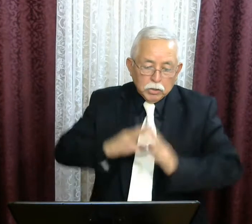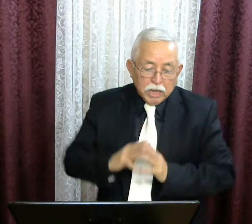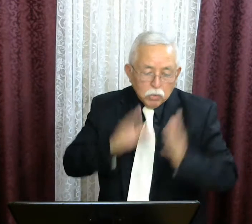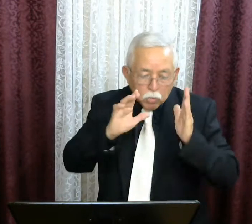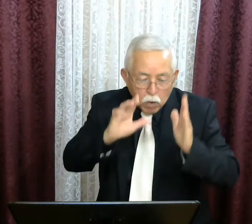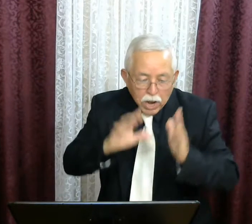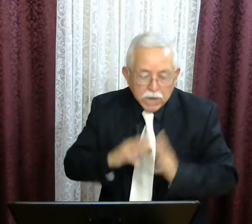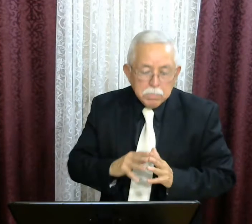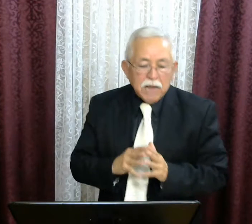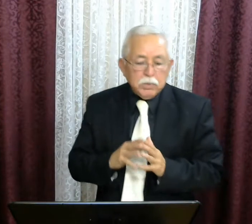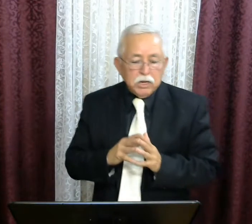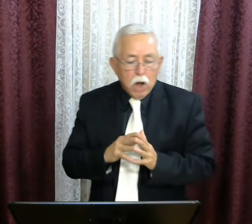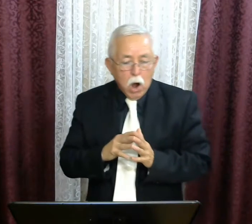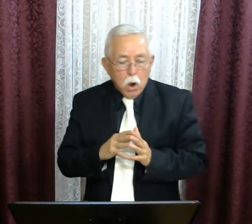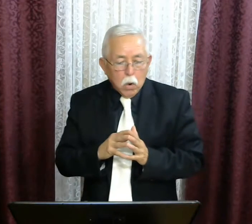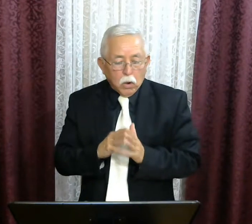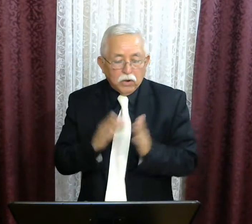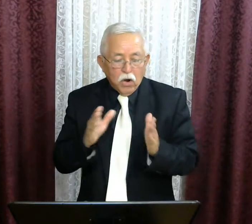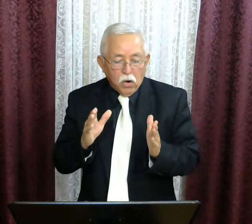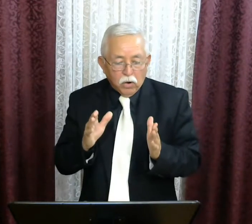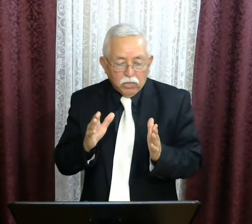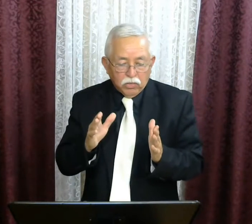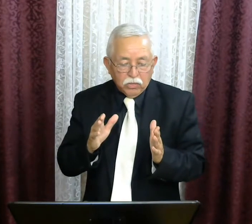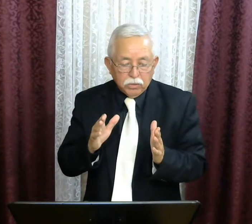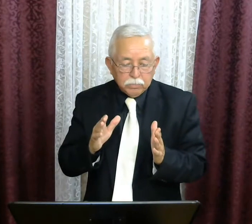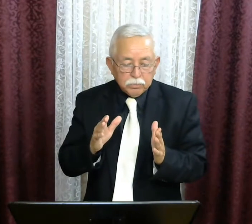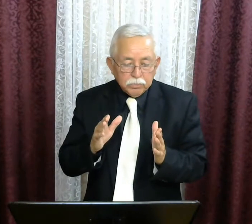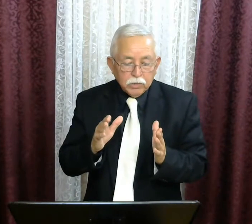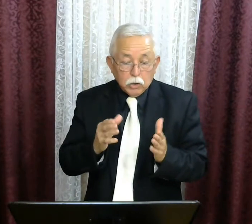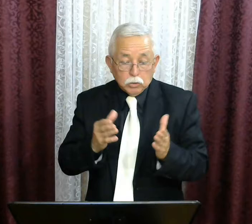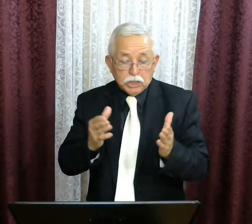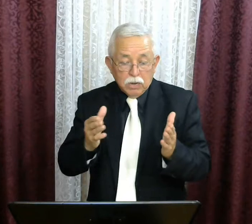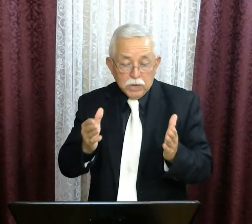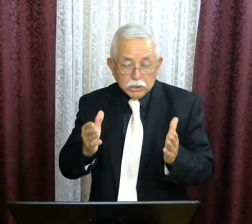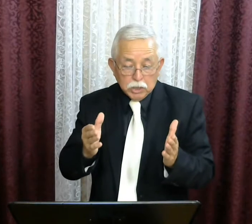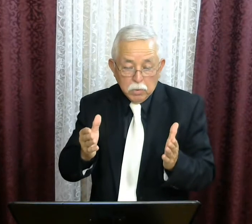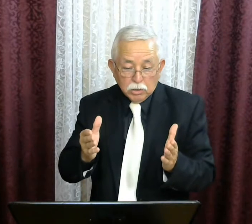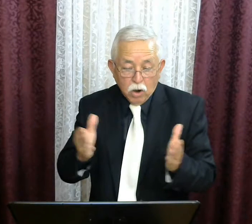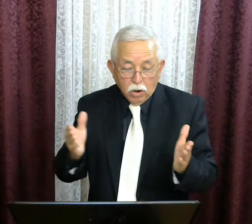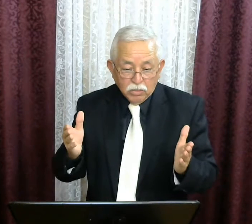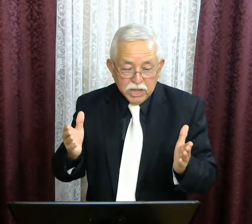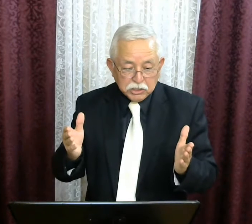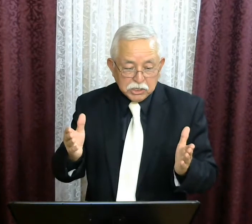that your way might be known on earth, your salvation among all nations.